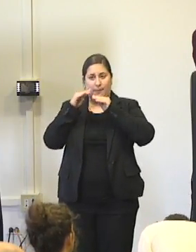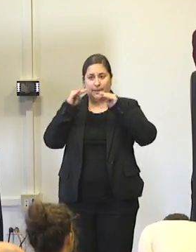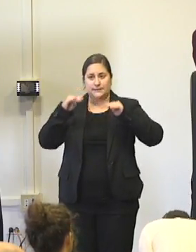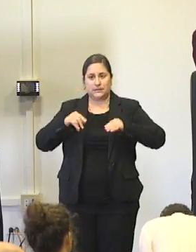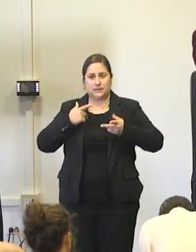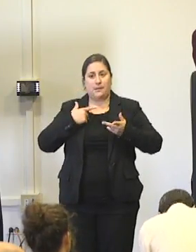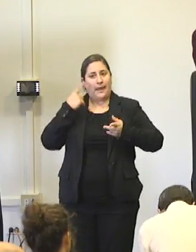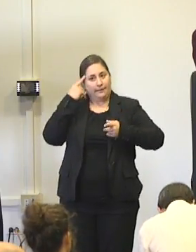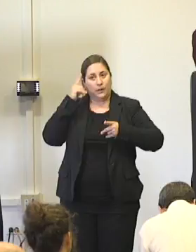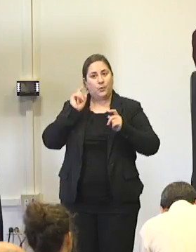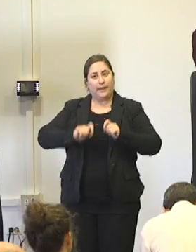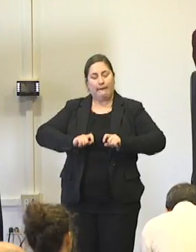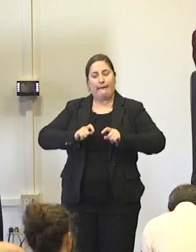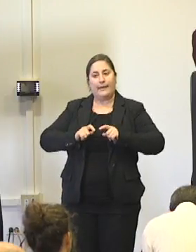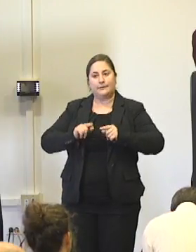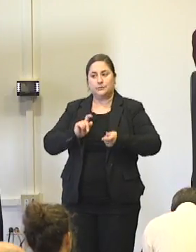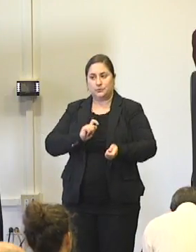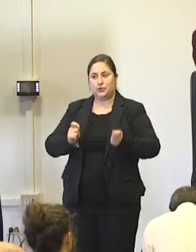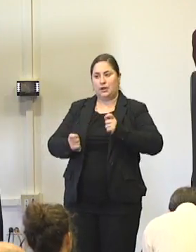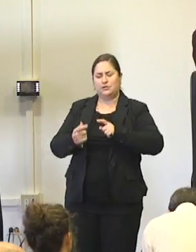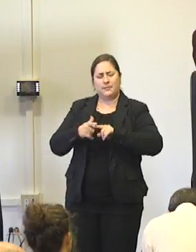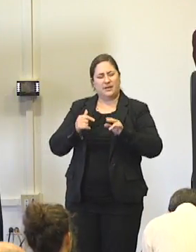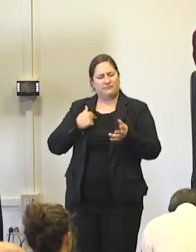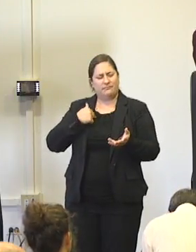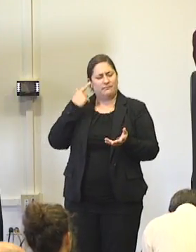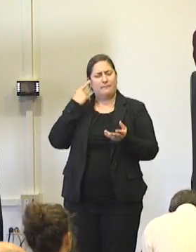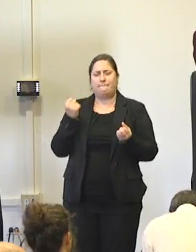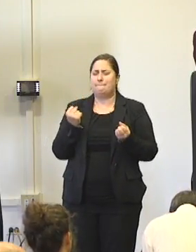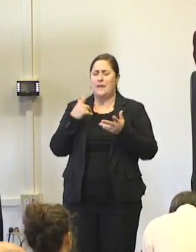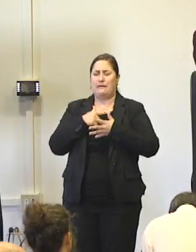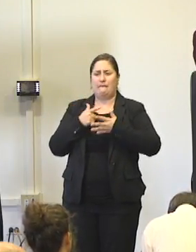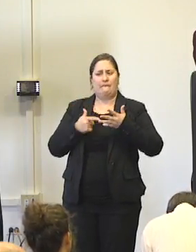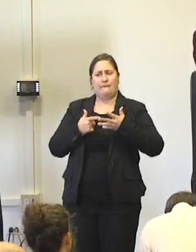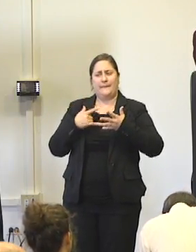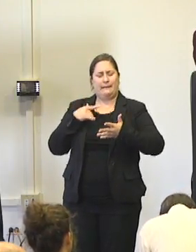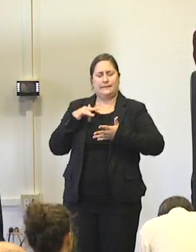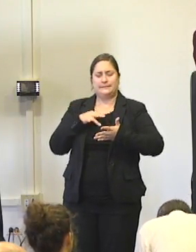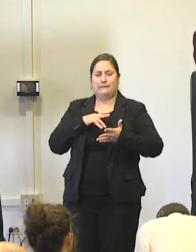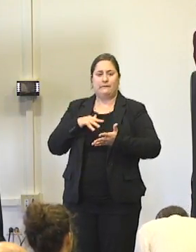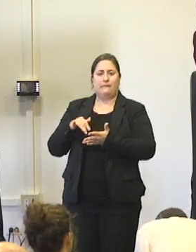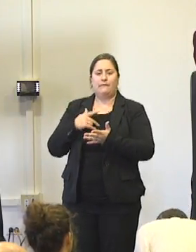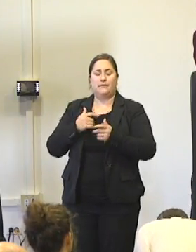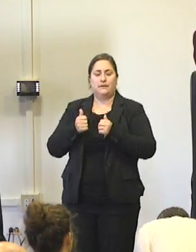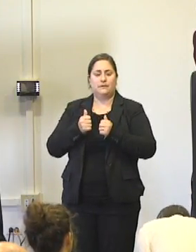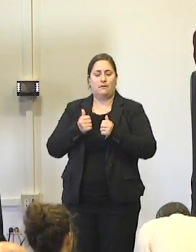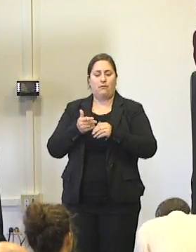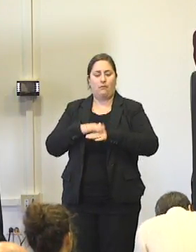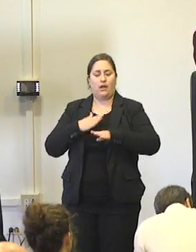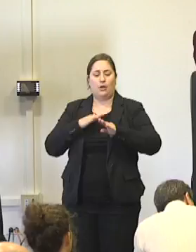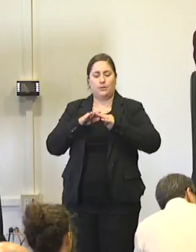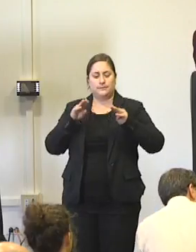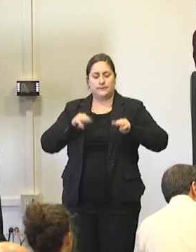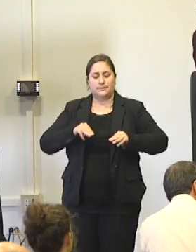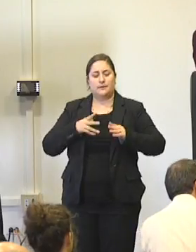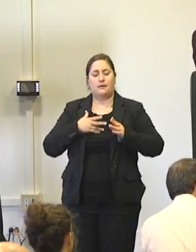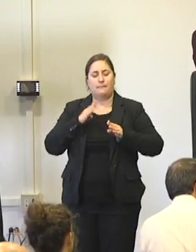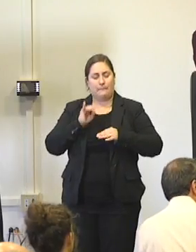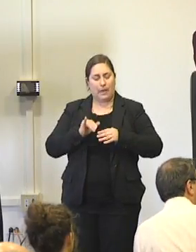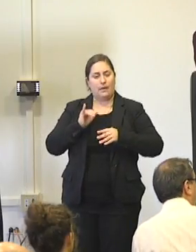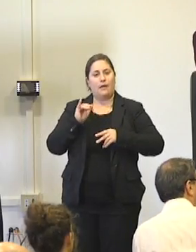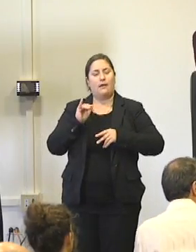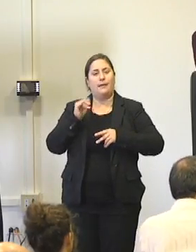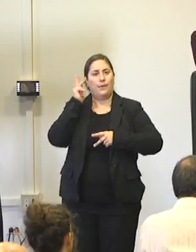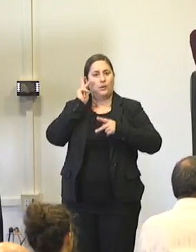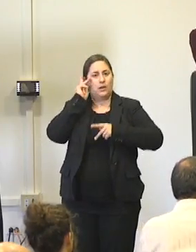think it's irredeemable, but, you know, there's been many empirical studies of our system now by political scientists and